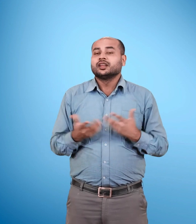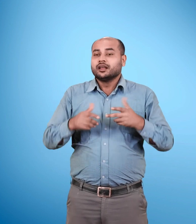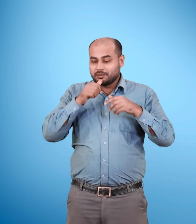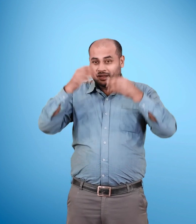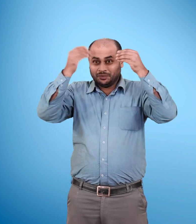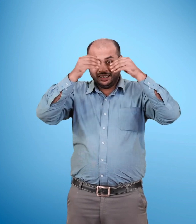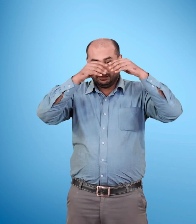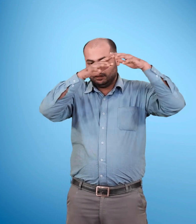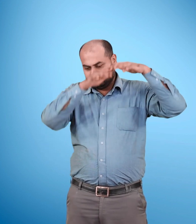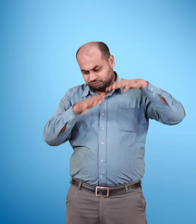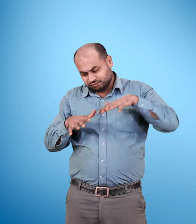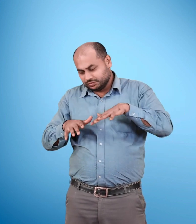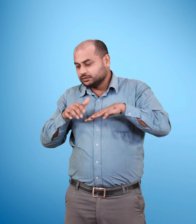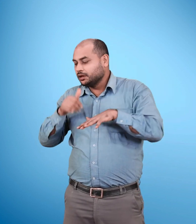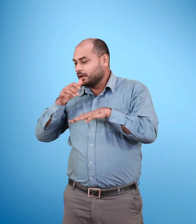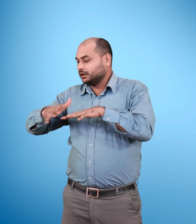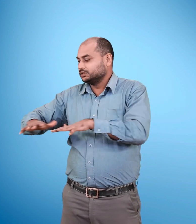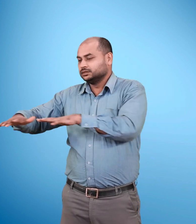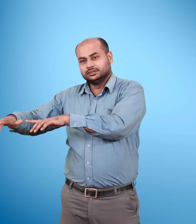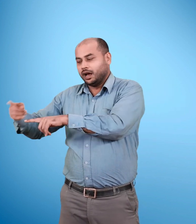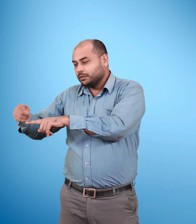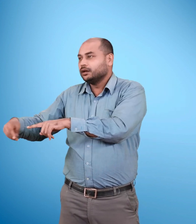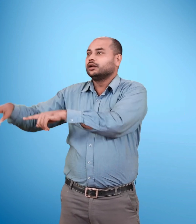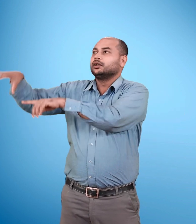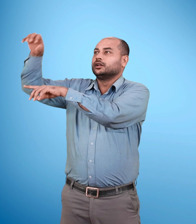This maintains the supply of water on land.